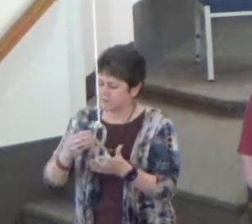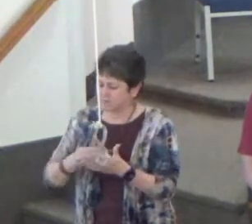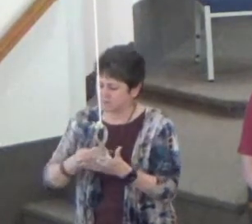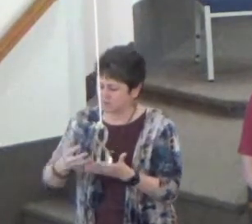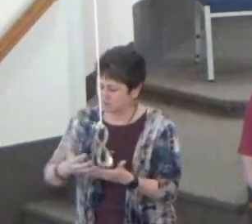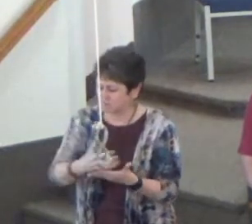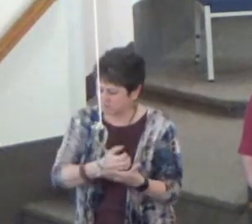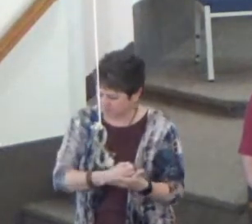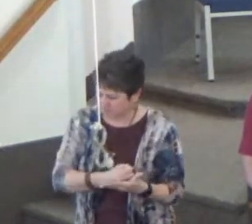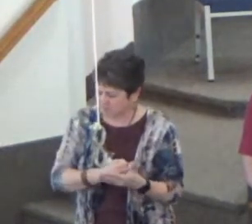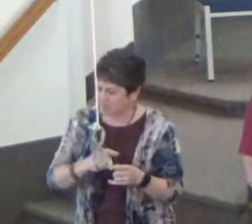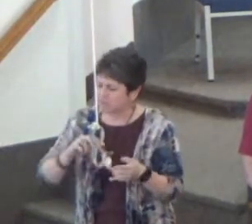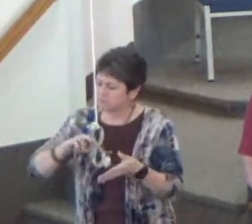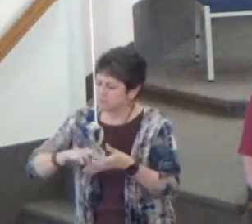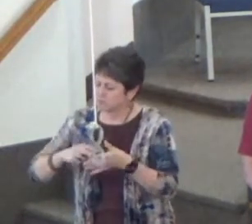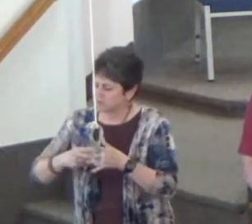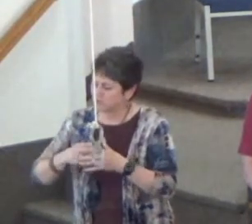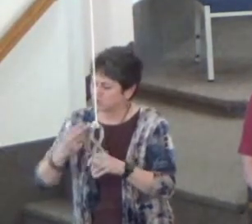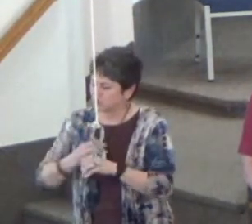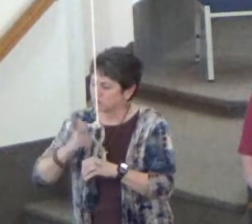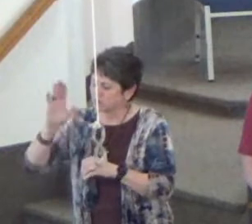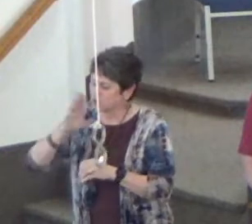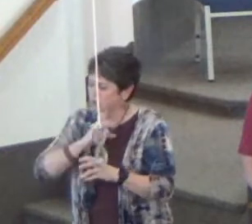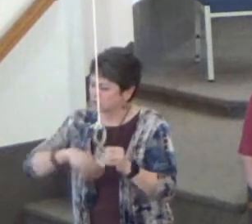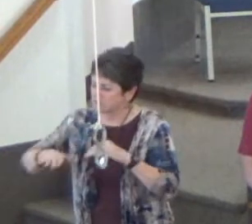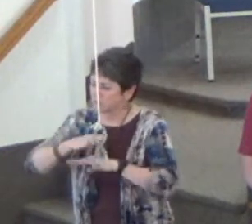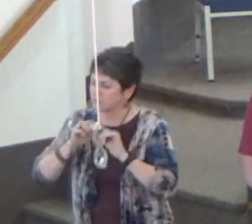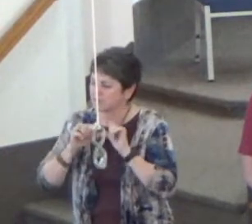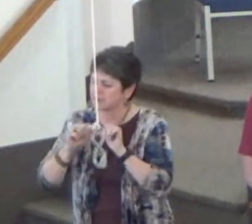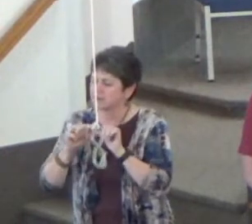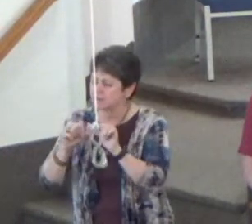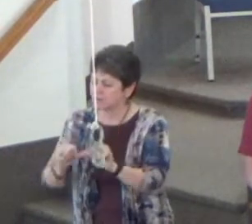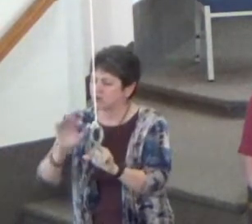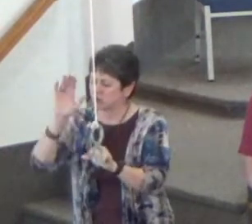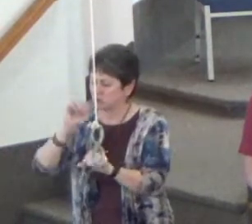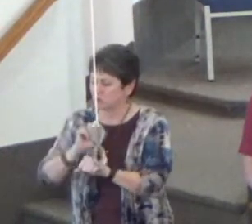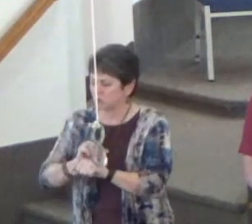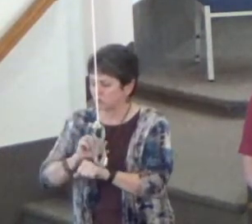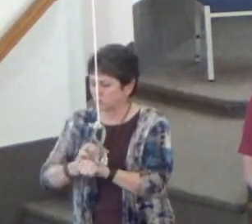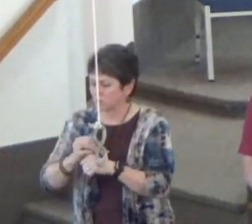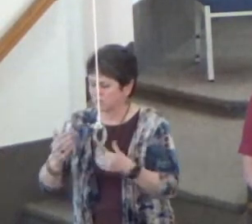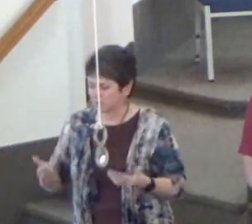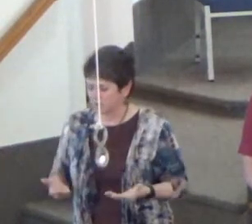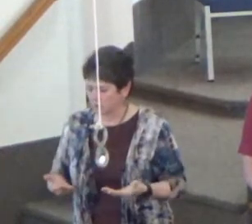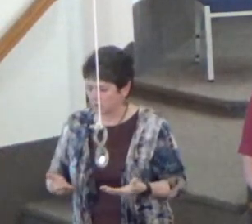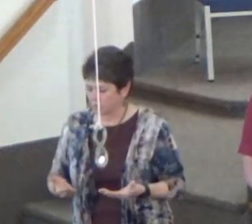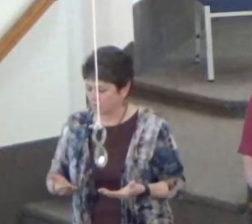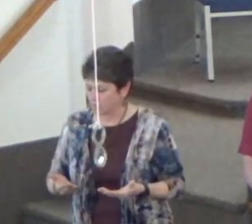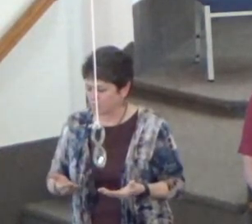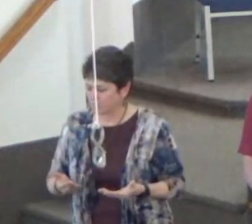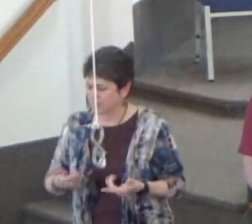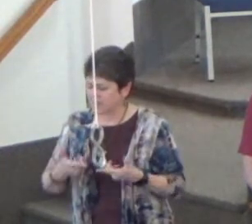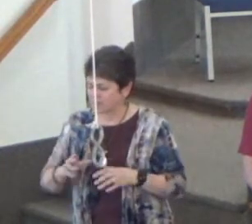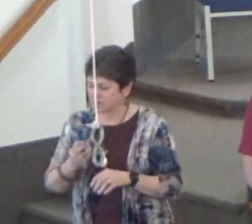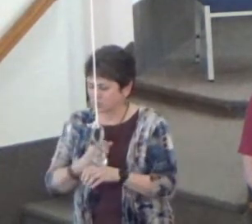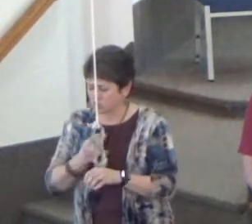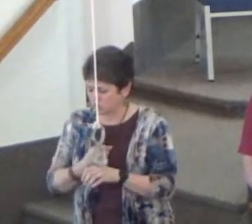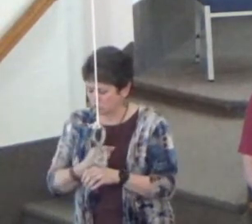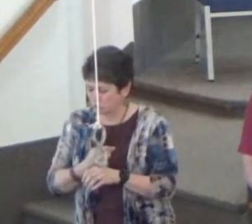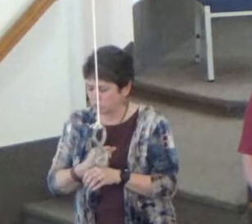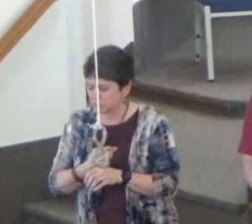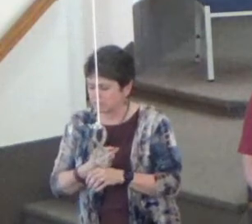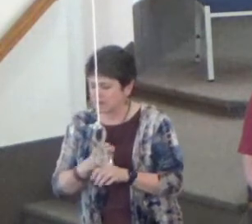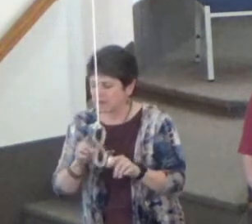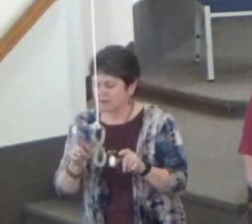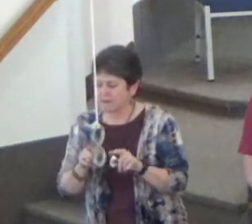meaningful to your kingdom, that you can, that we can continue your work here. And let us use this